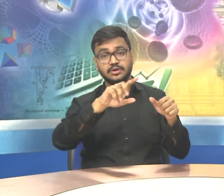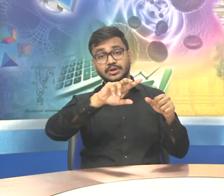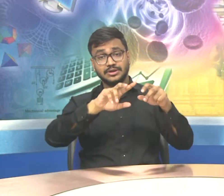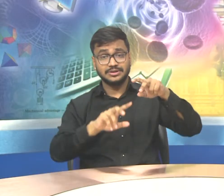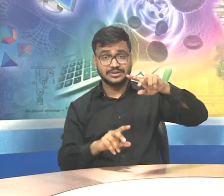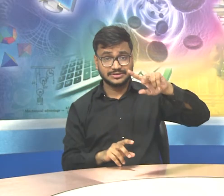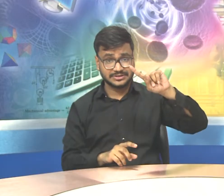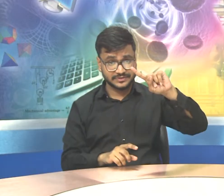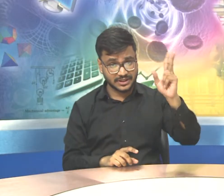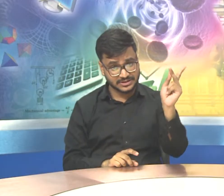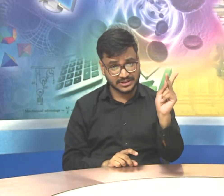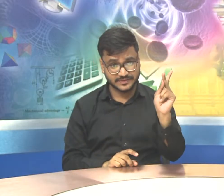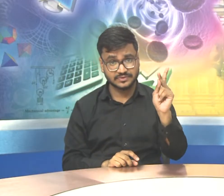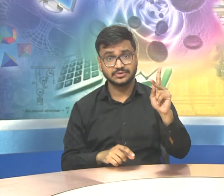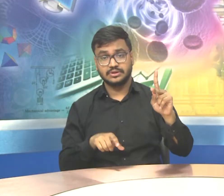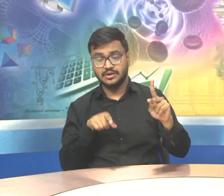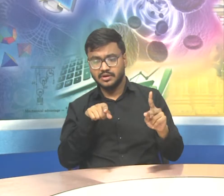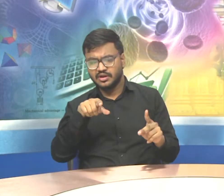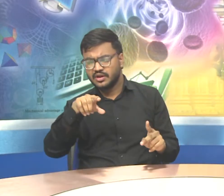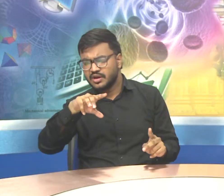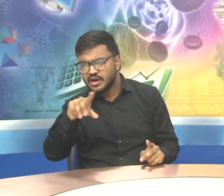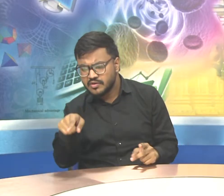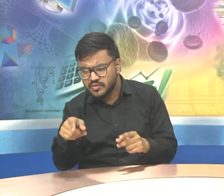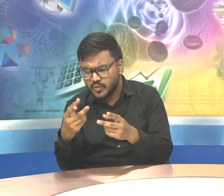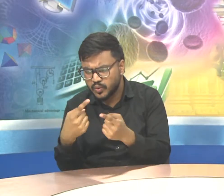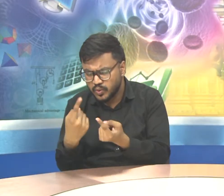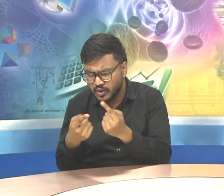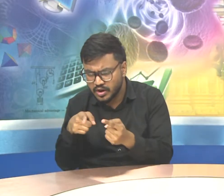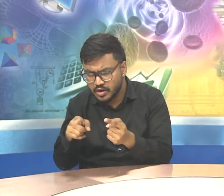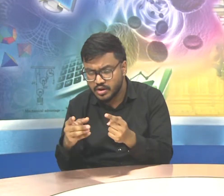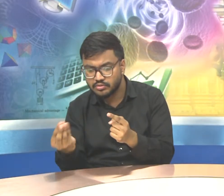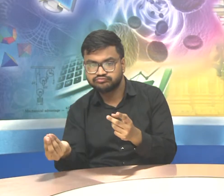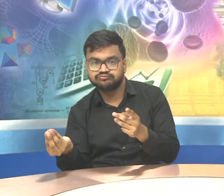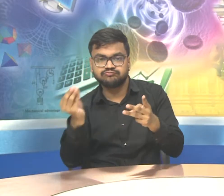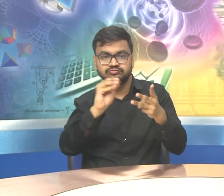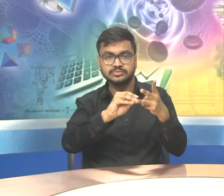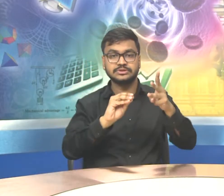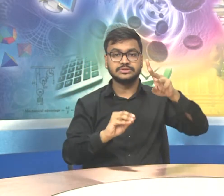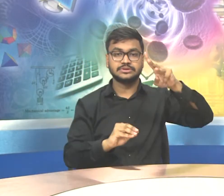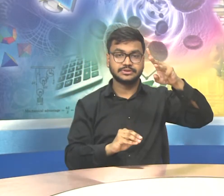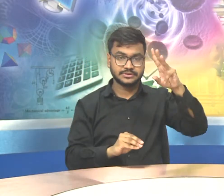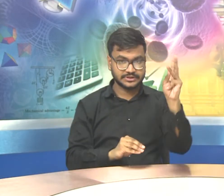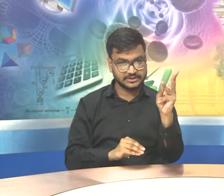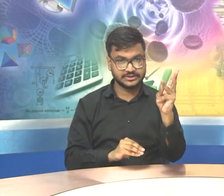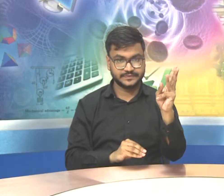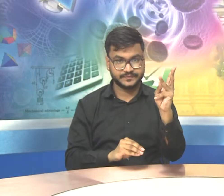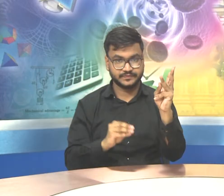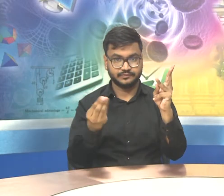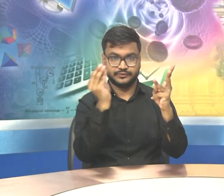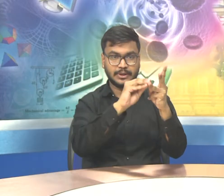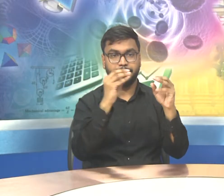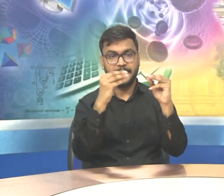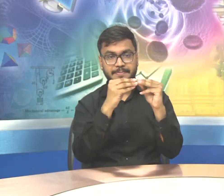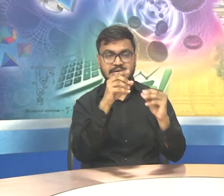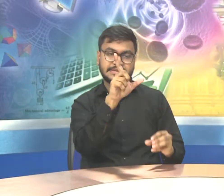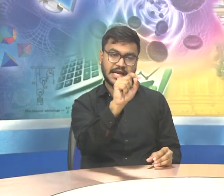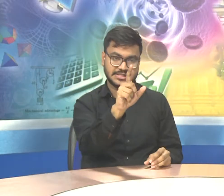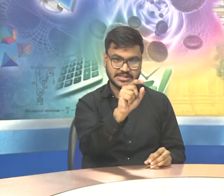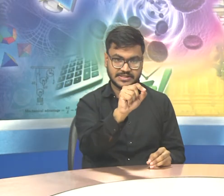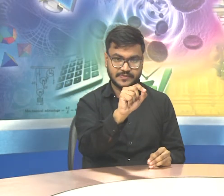so the 15 of them ranked candidate A as their second choice and 10 of them